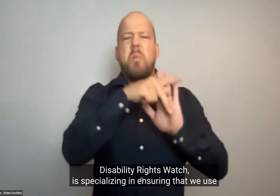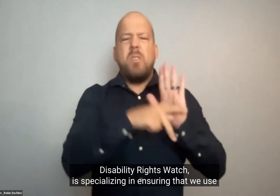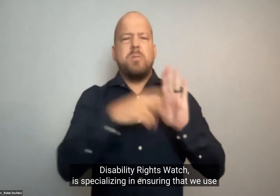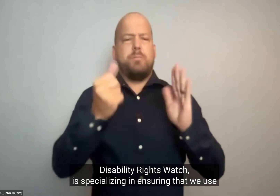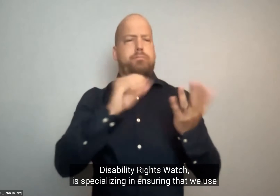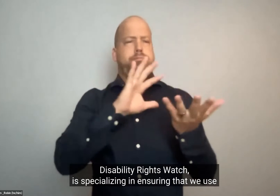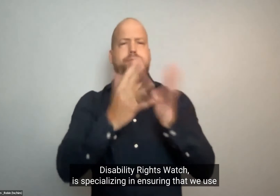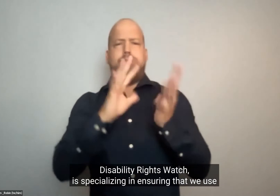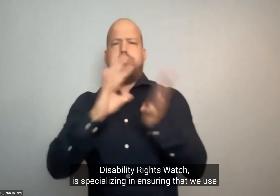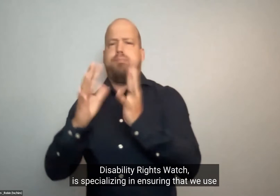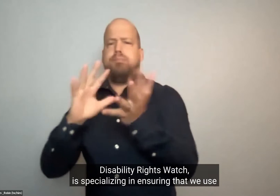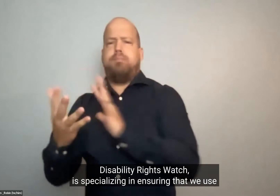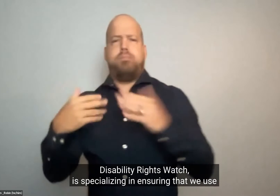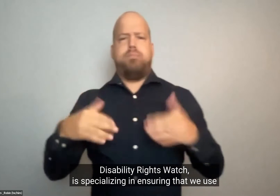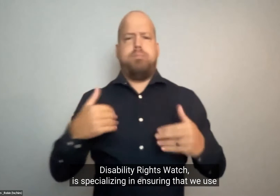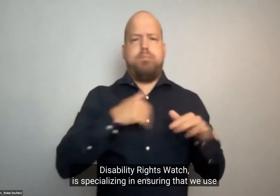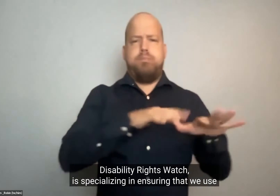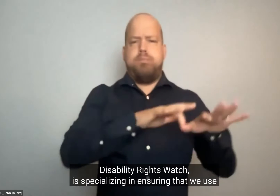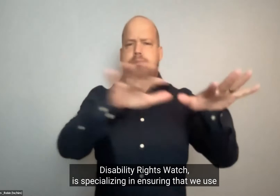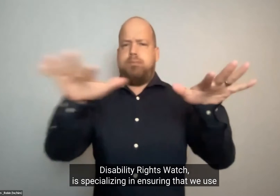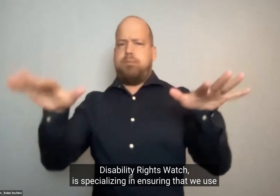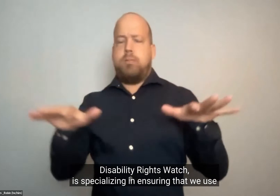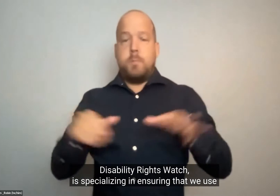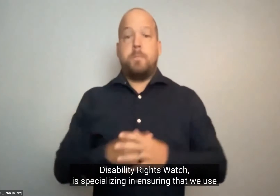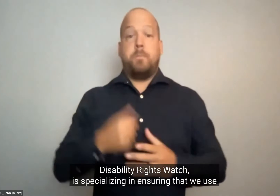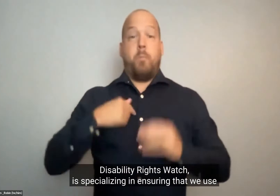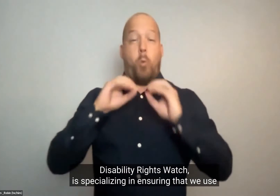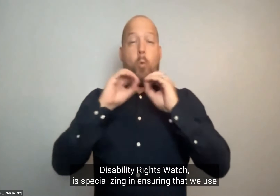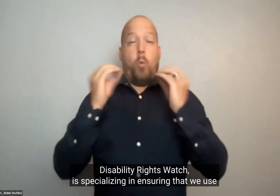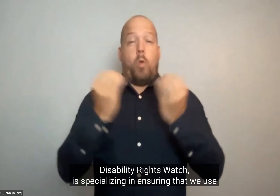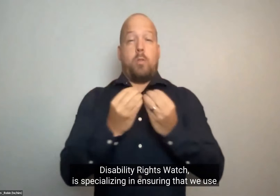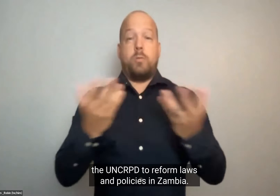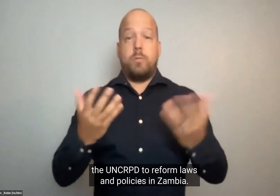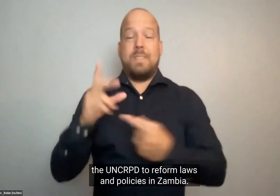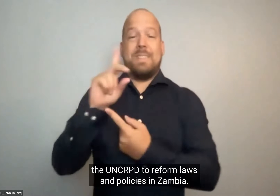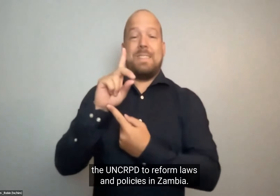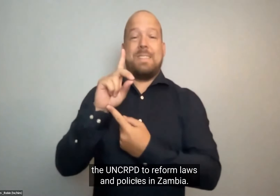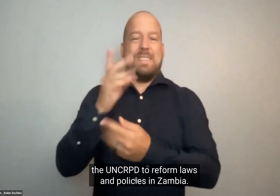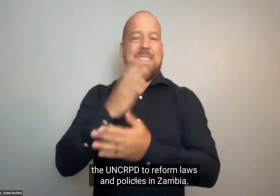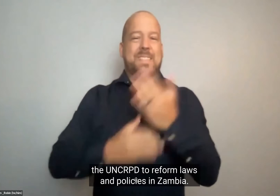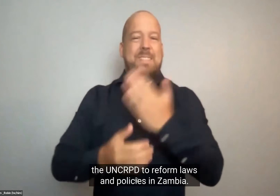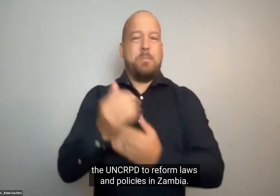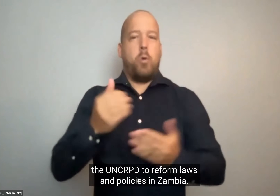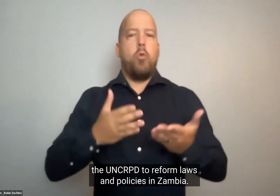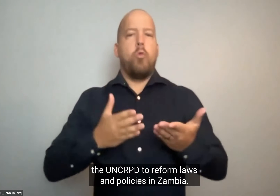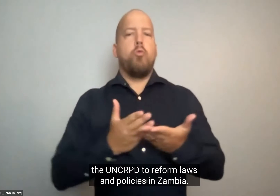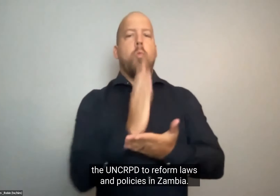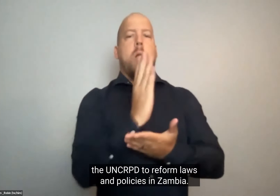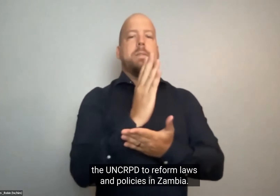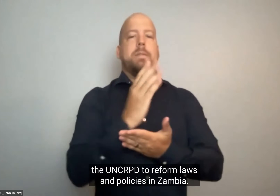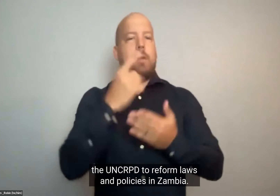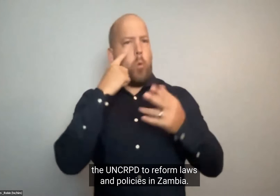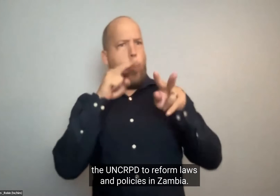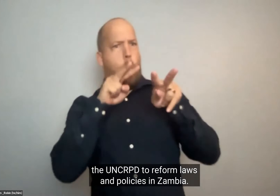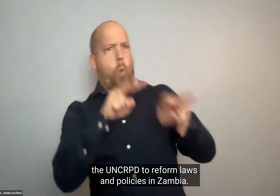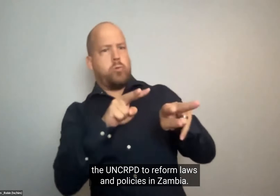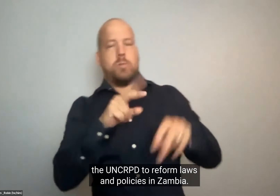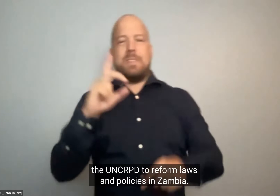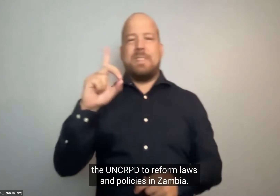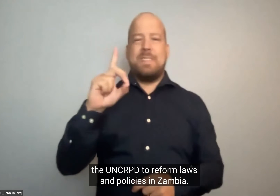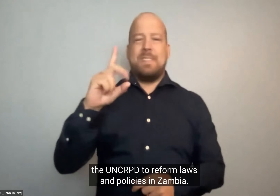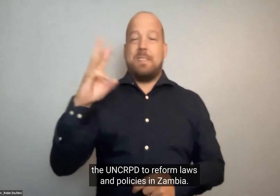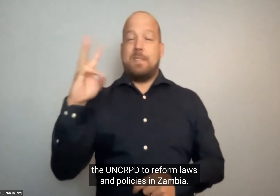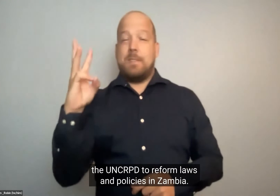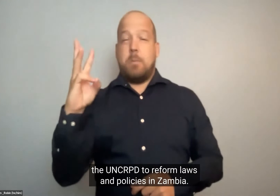is specializing in ensuring that we use the UNCRPD to